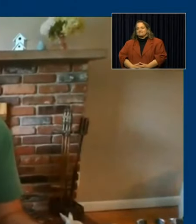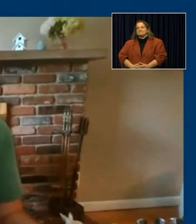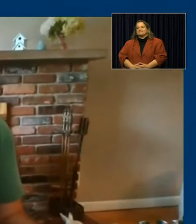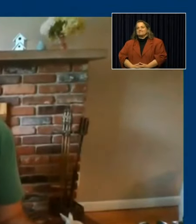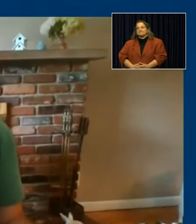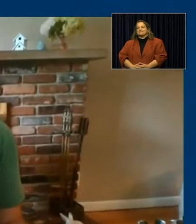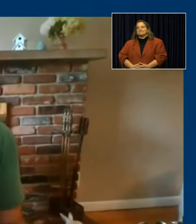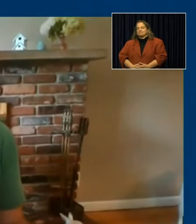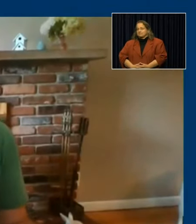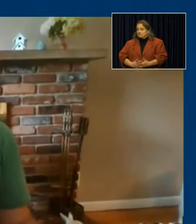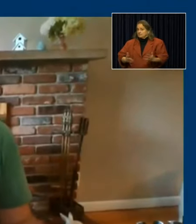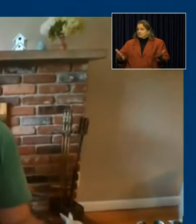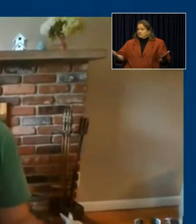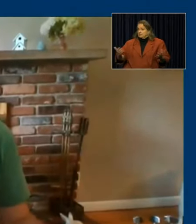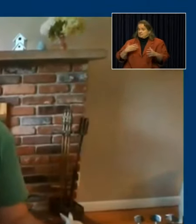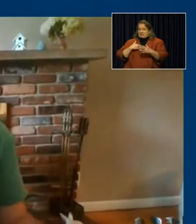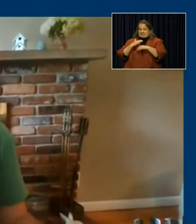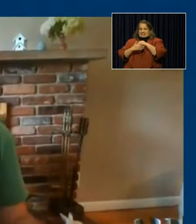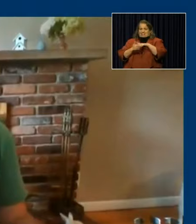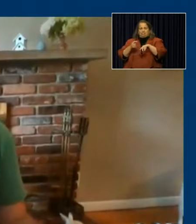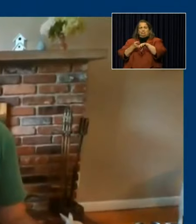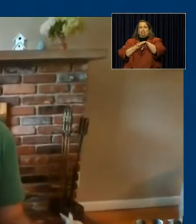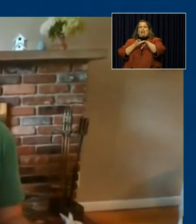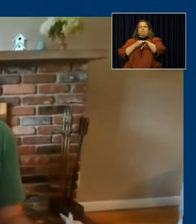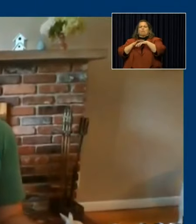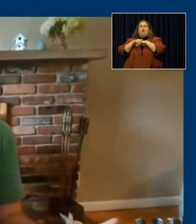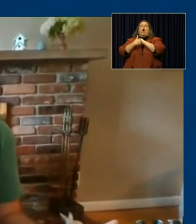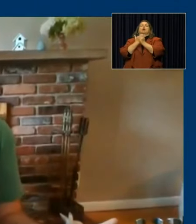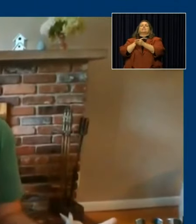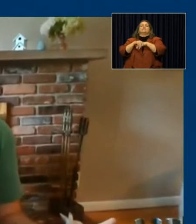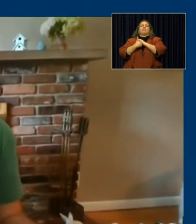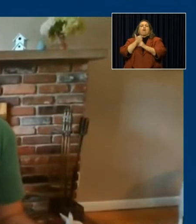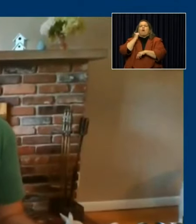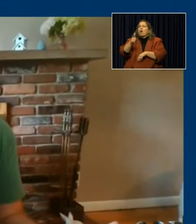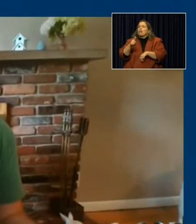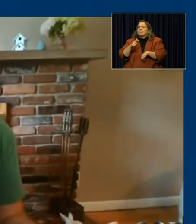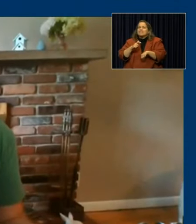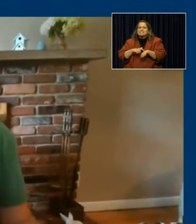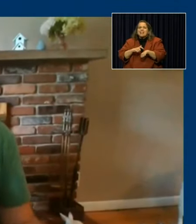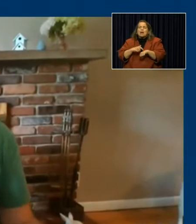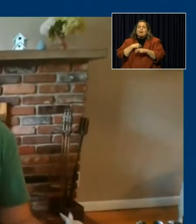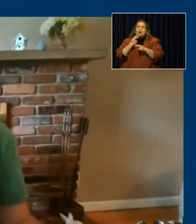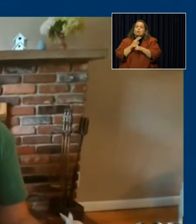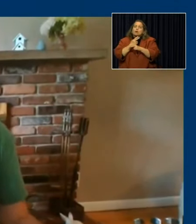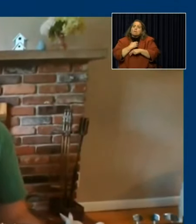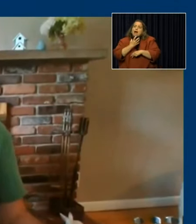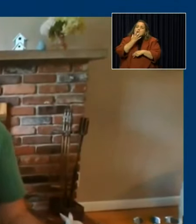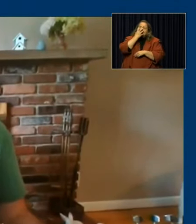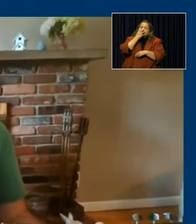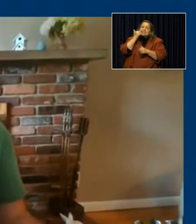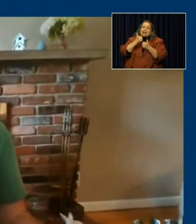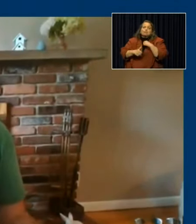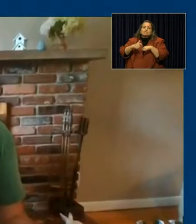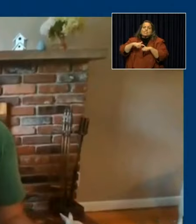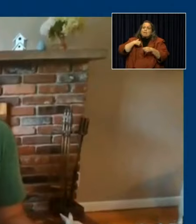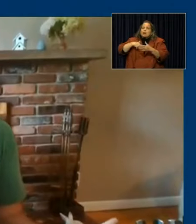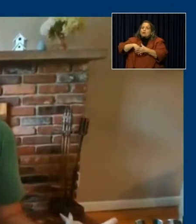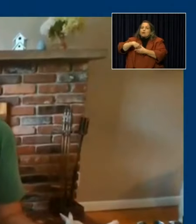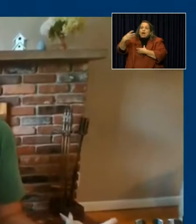My hands are chapped from washing all the time. I I wear my mask every time I